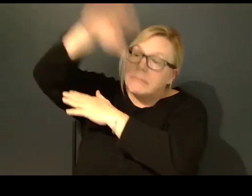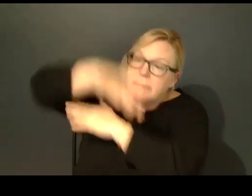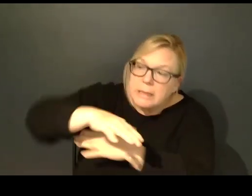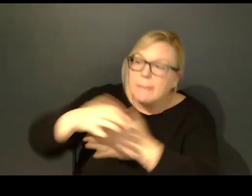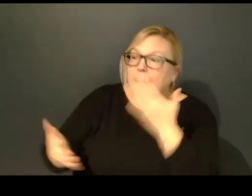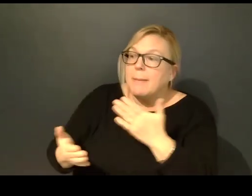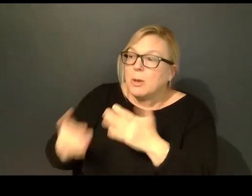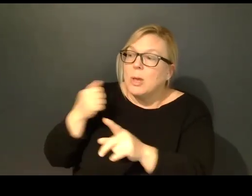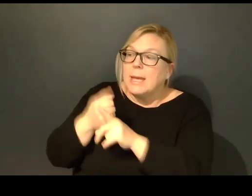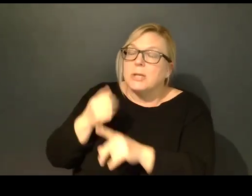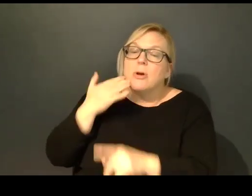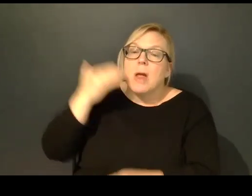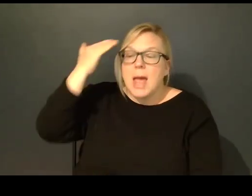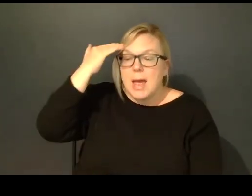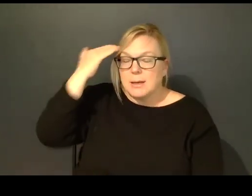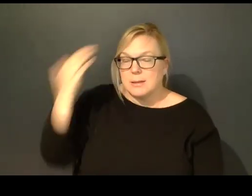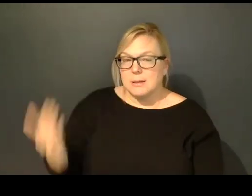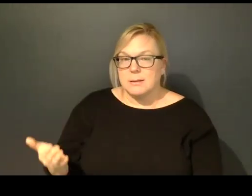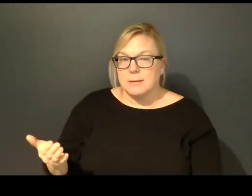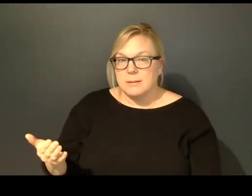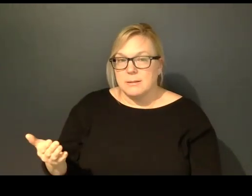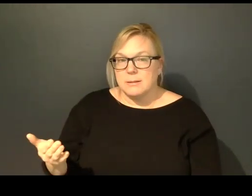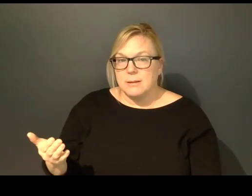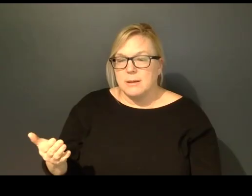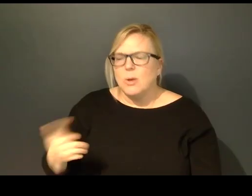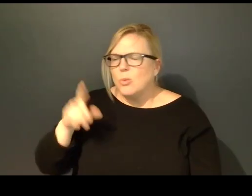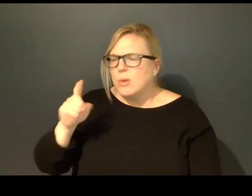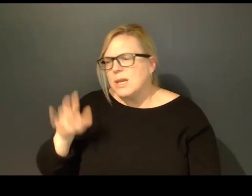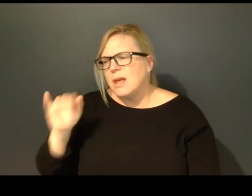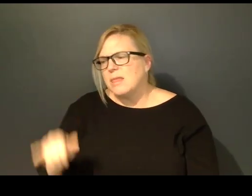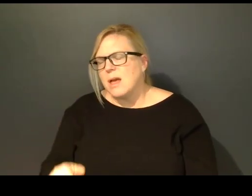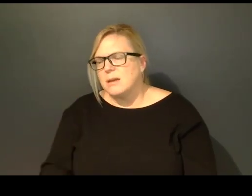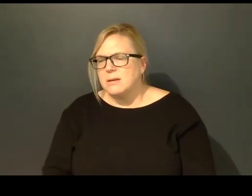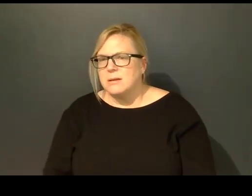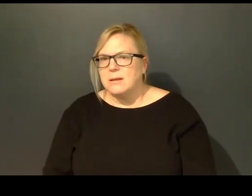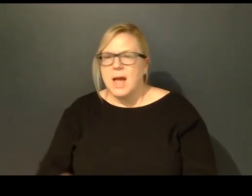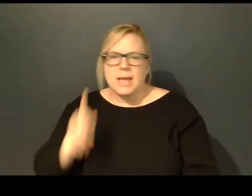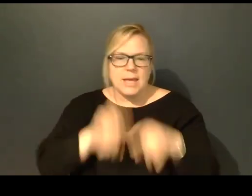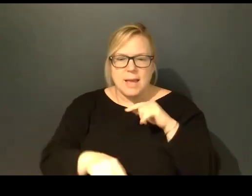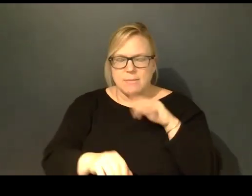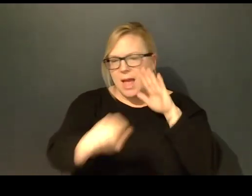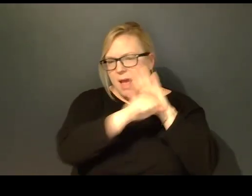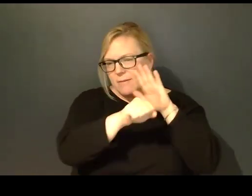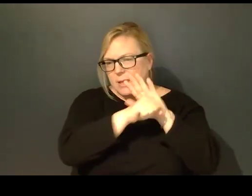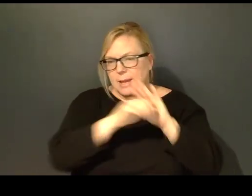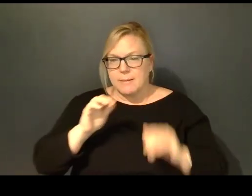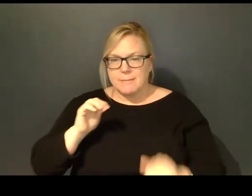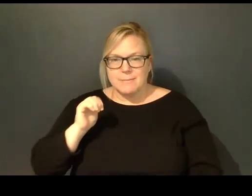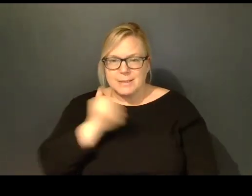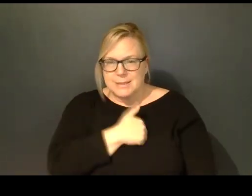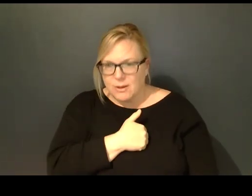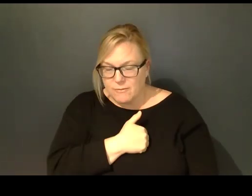blind and partially sighted. We need that. I can't do this advocacy on my own, and the few of us that are out there, including